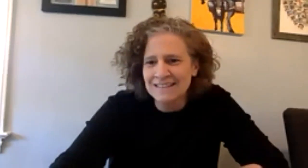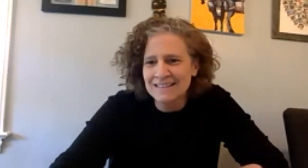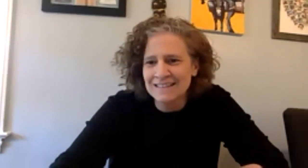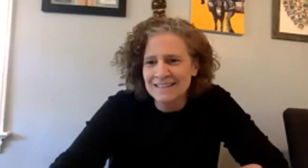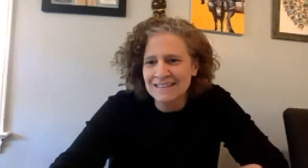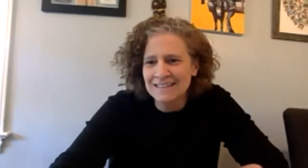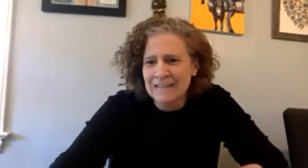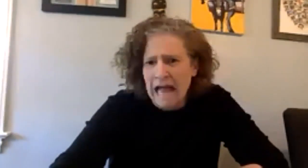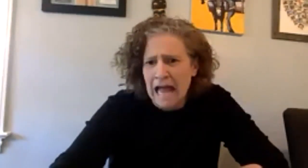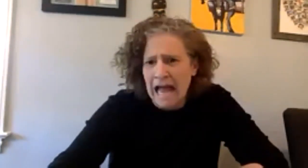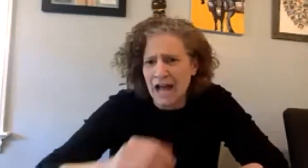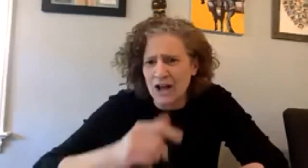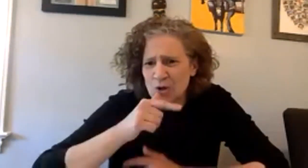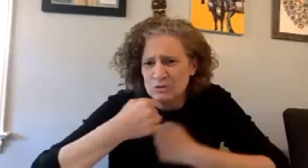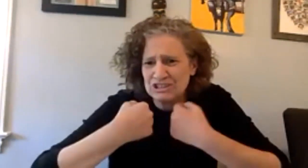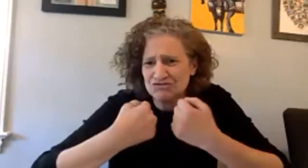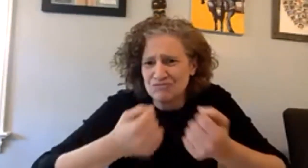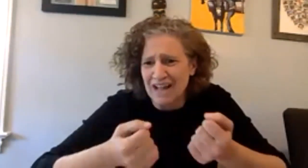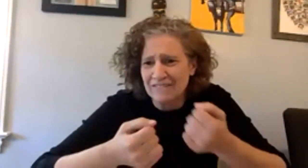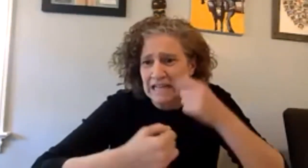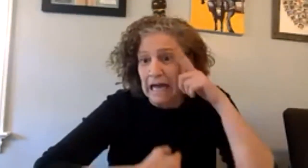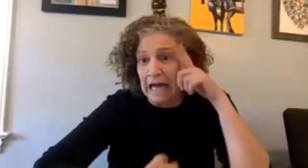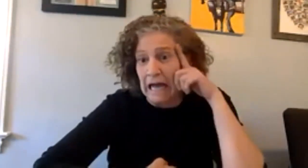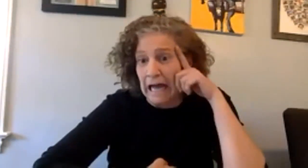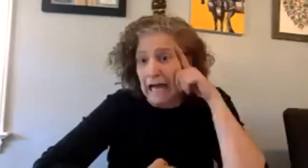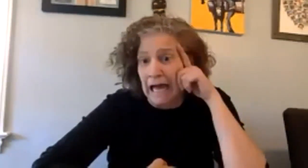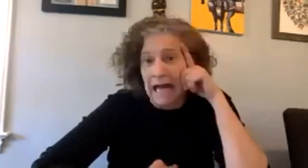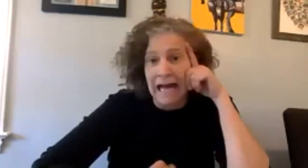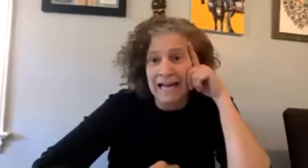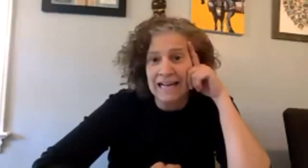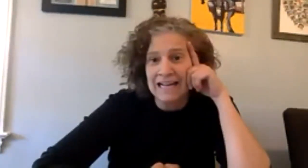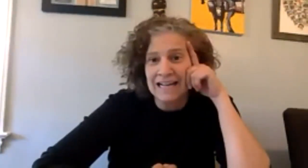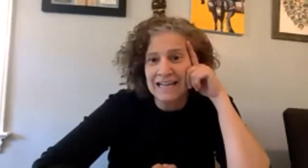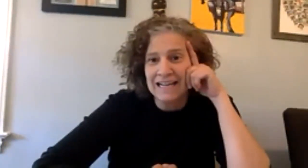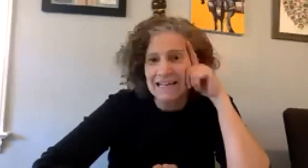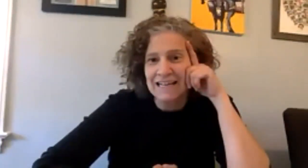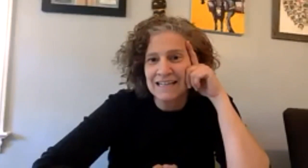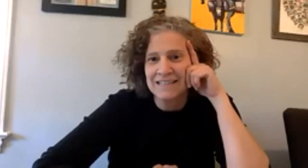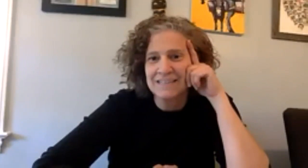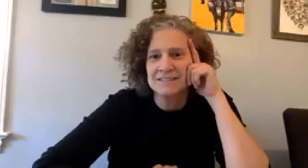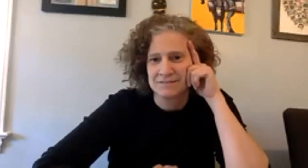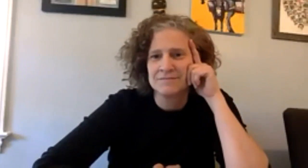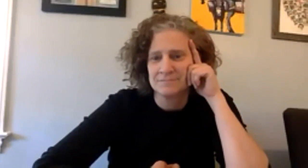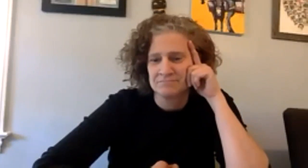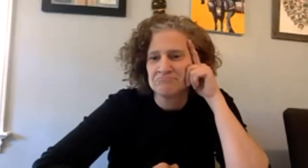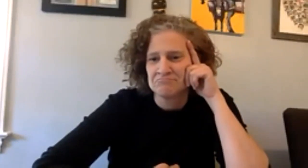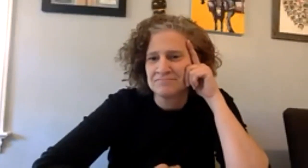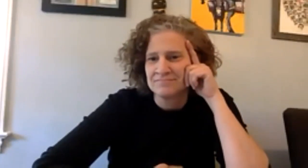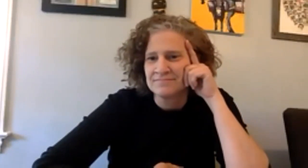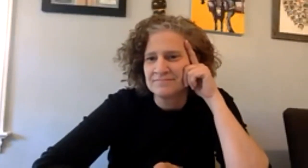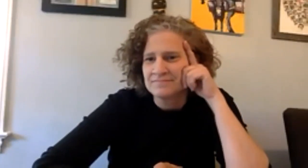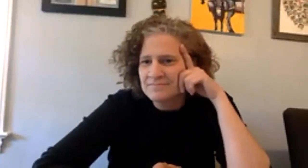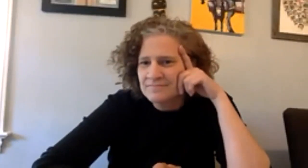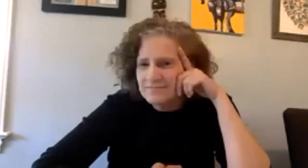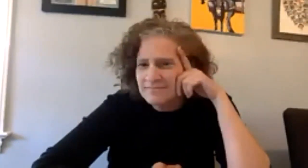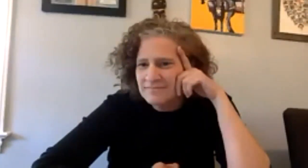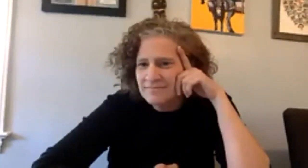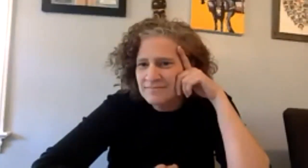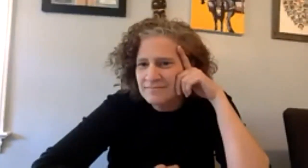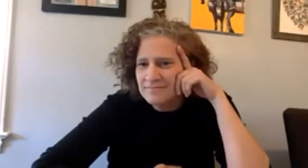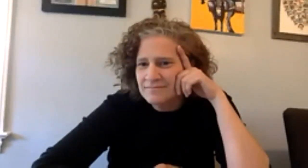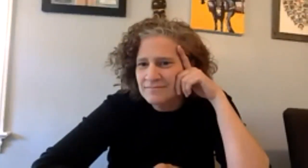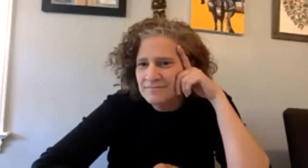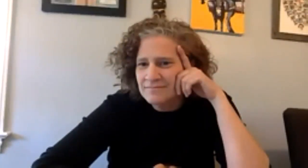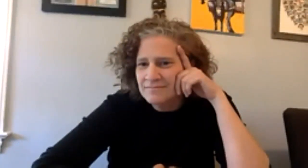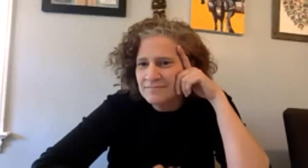there should be 3 little dots. Okay. On her picture, I don't even see